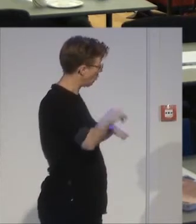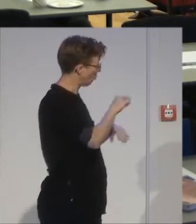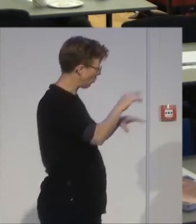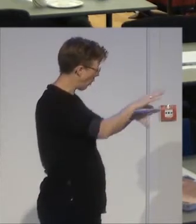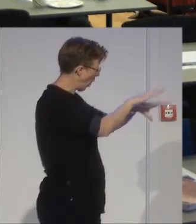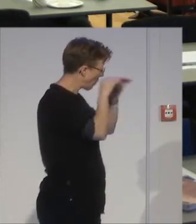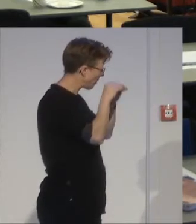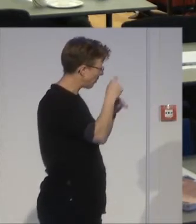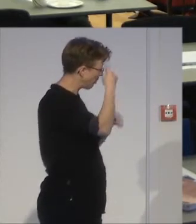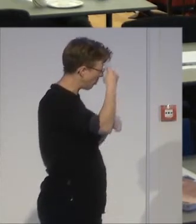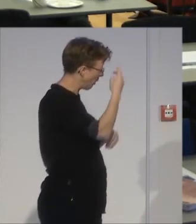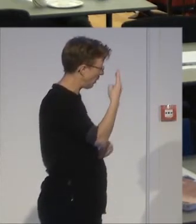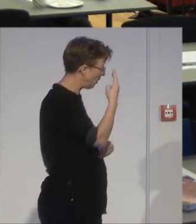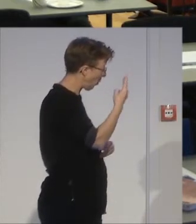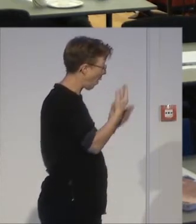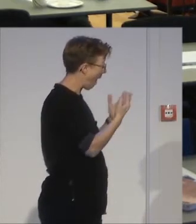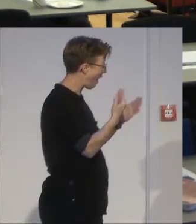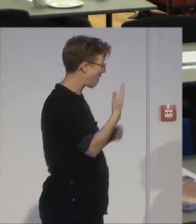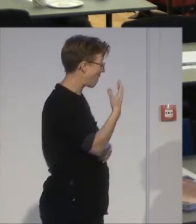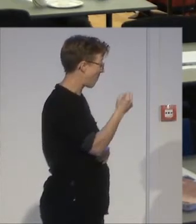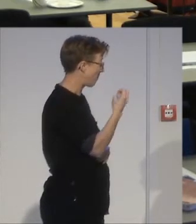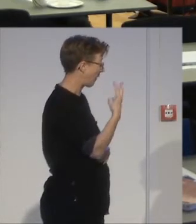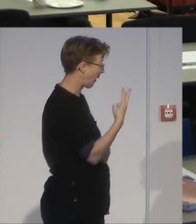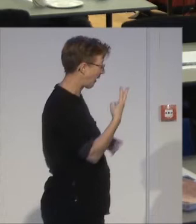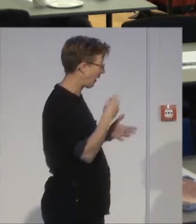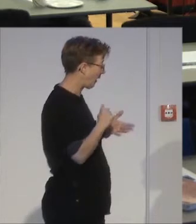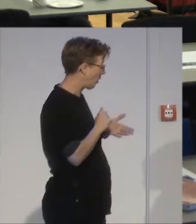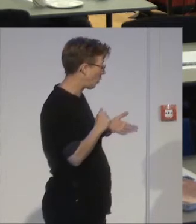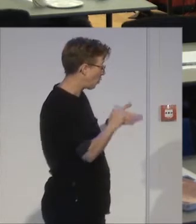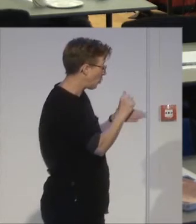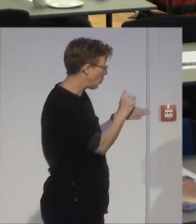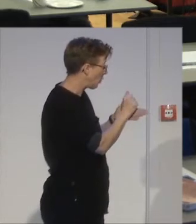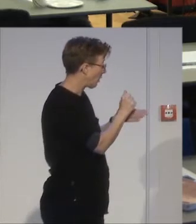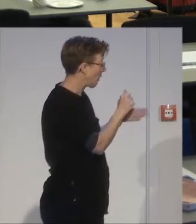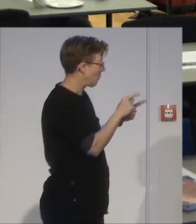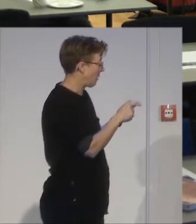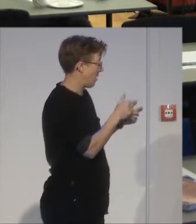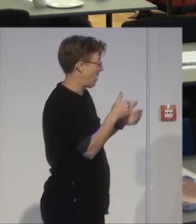2 out of 53 utterances, from having analyzed this,